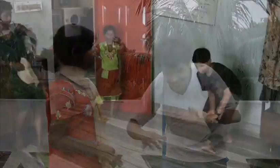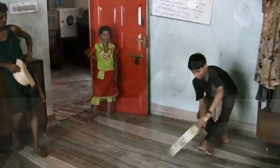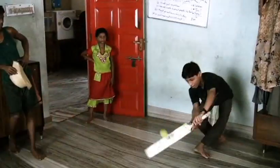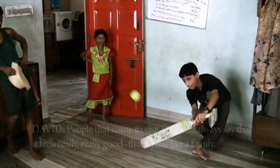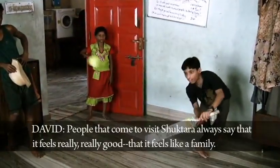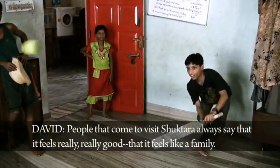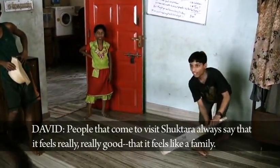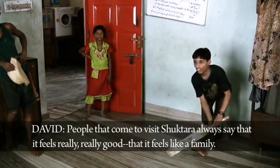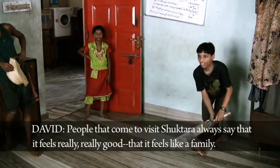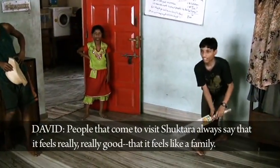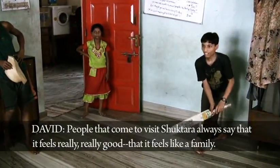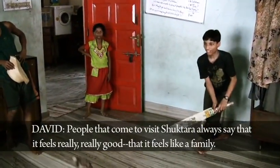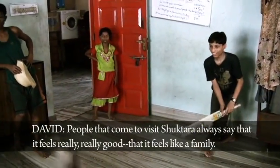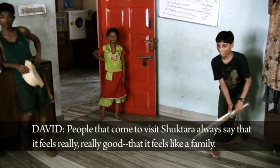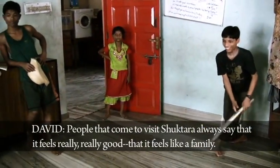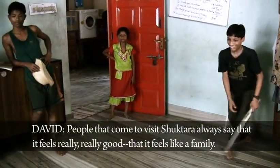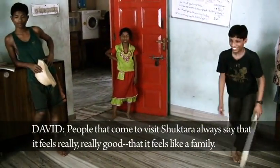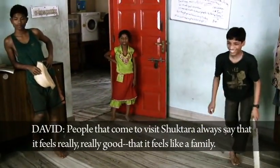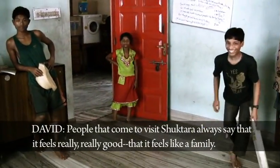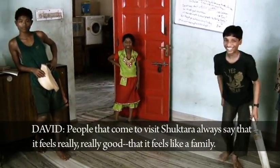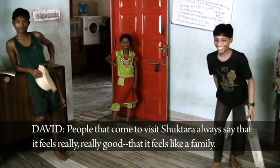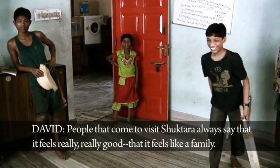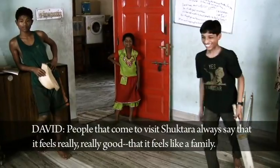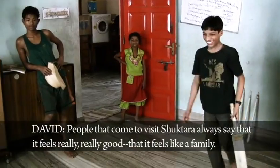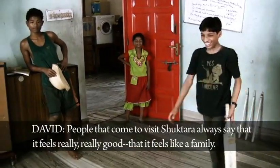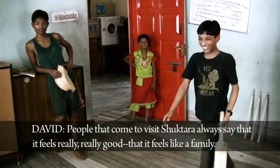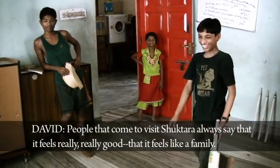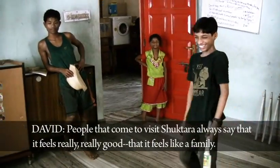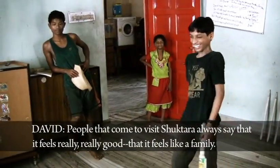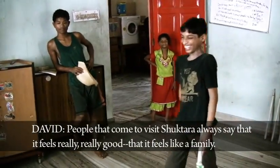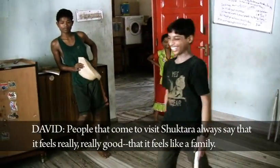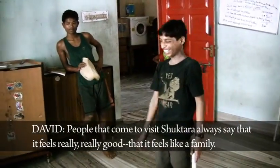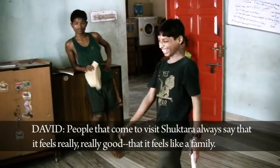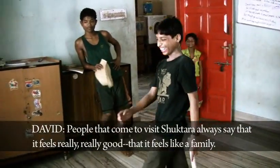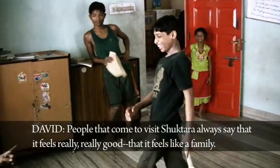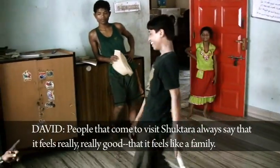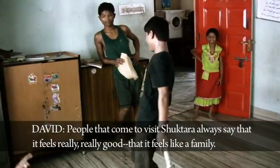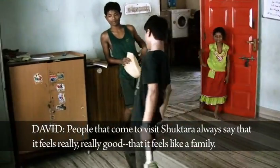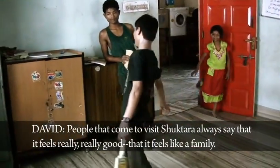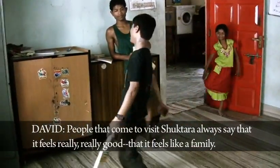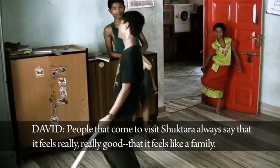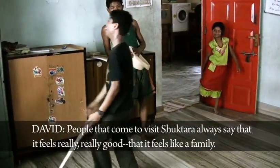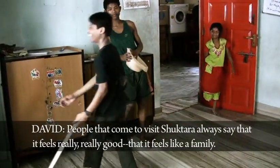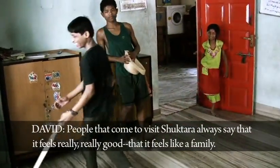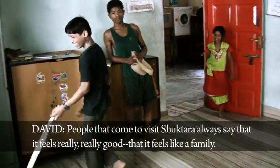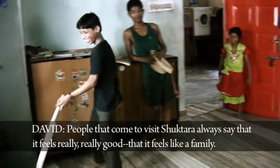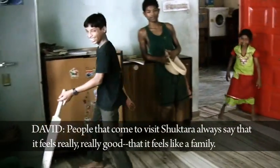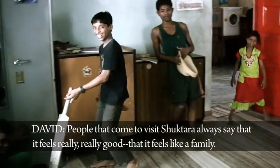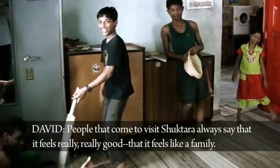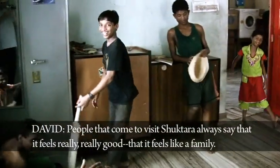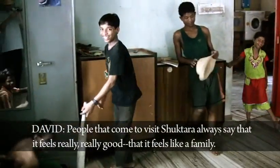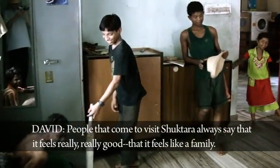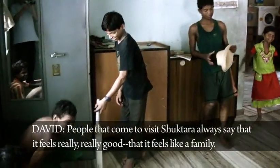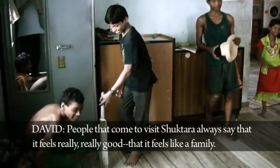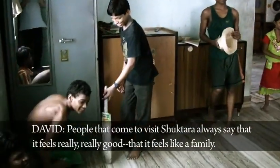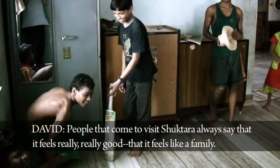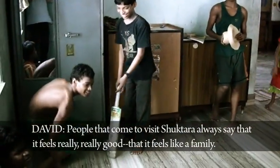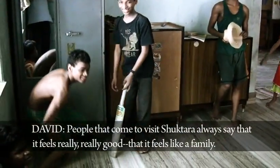People who come to visit Shuktara, they always go away and they always say that it feels really, really good. They always say